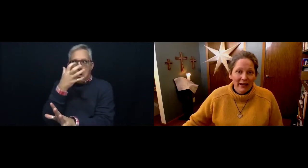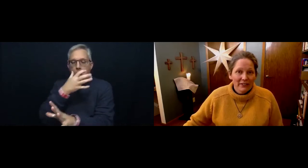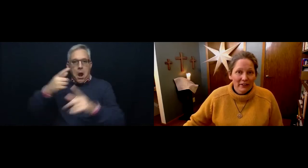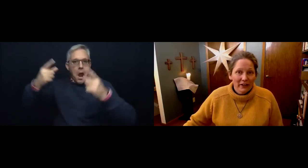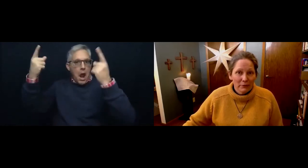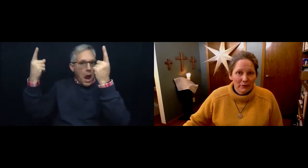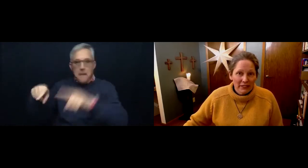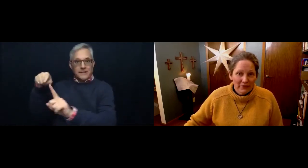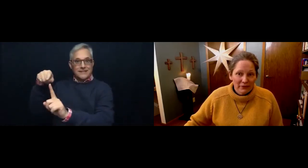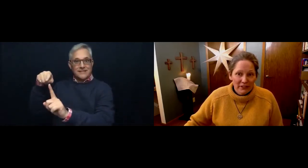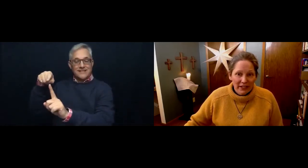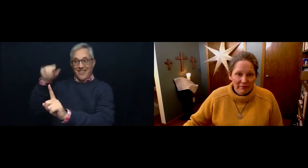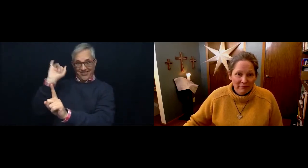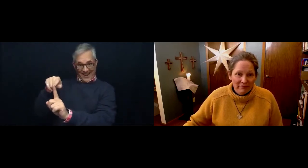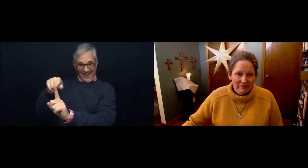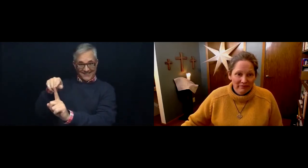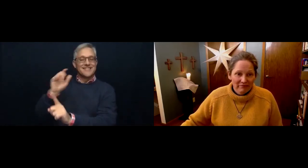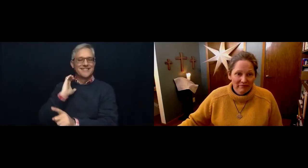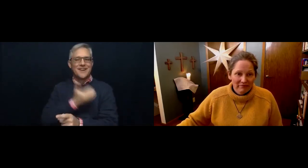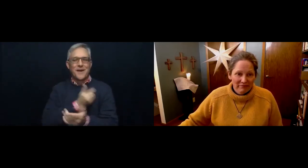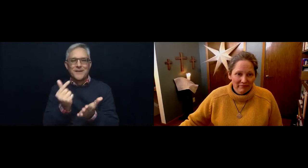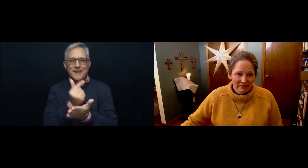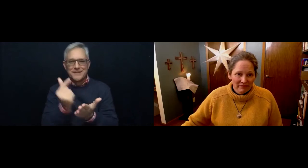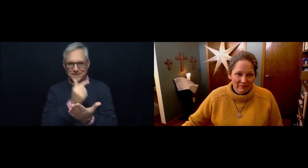And that is our gospel lesson for today.